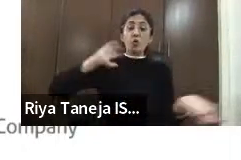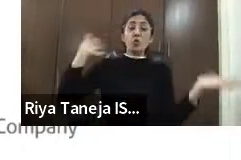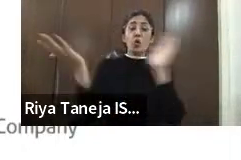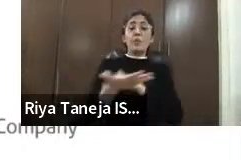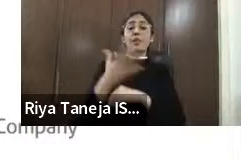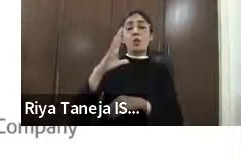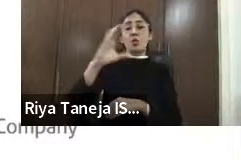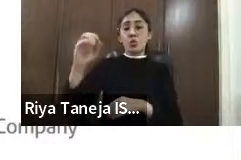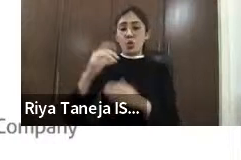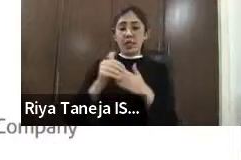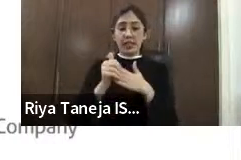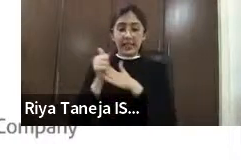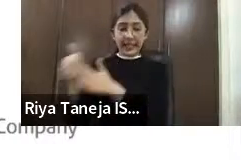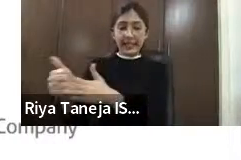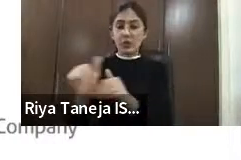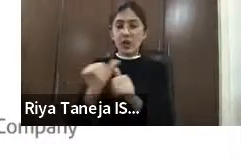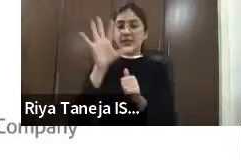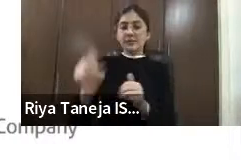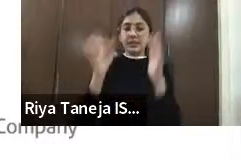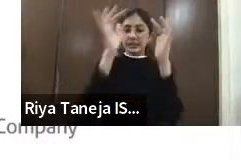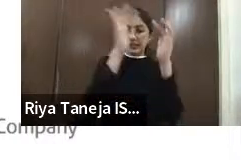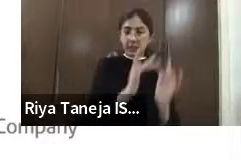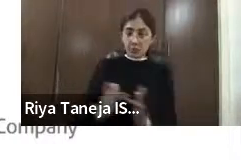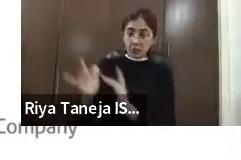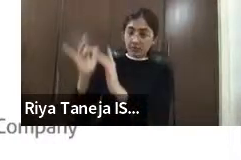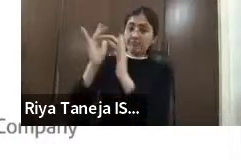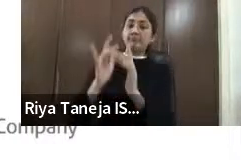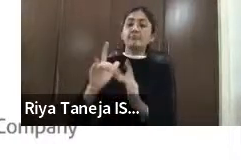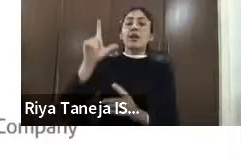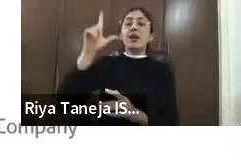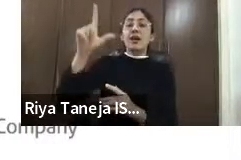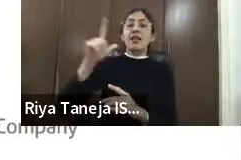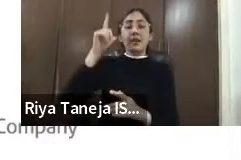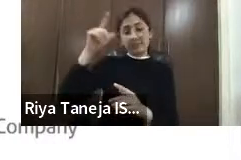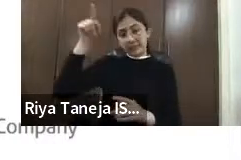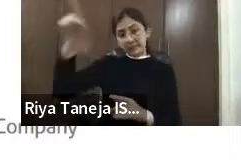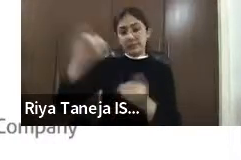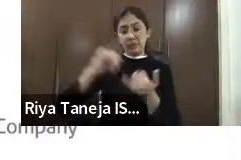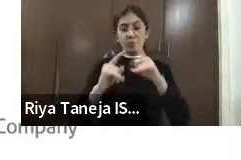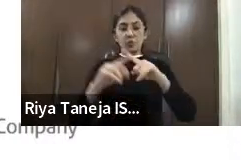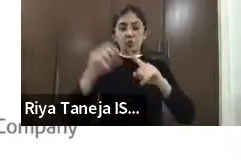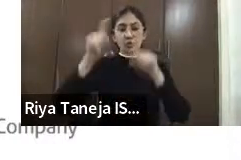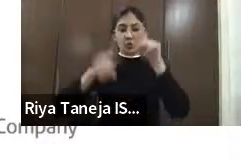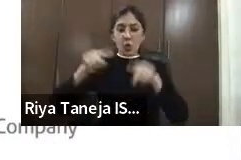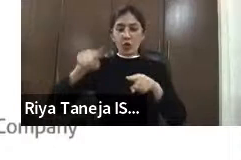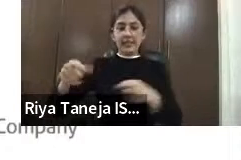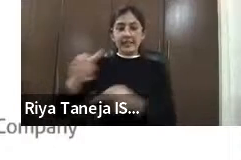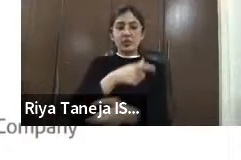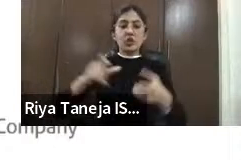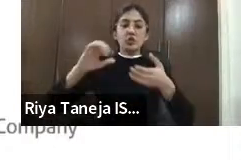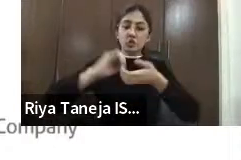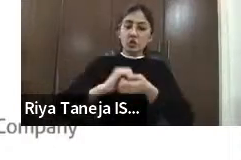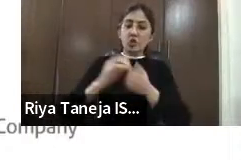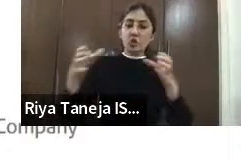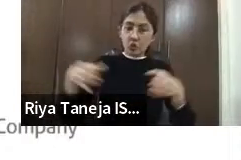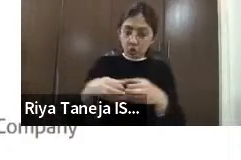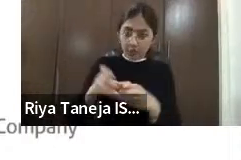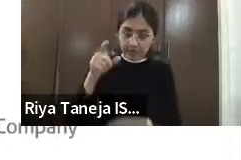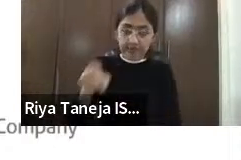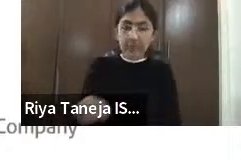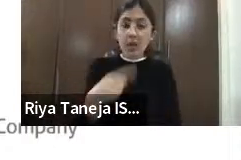Network, LSEG London Stock Exchange Group. Natasha Pinto is the Global Co-Lead of